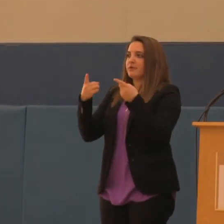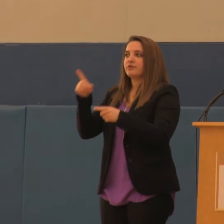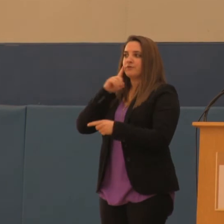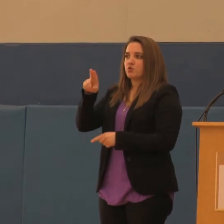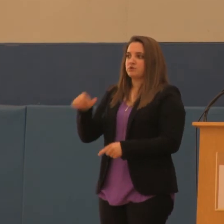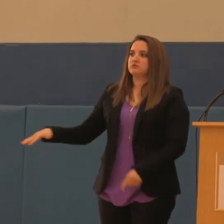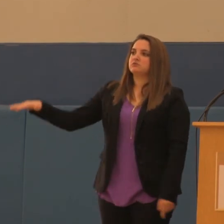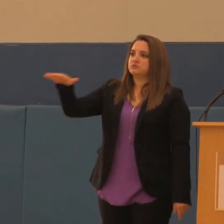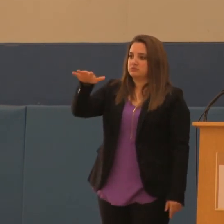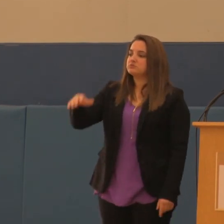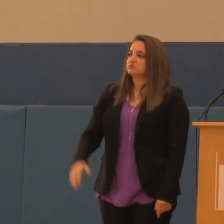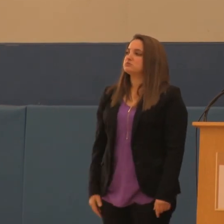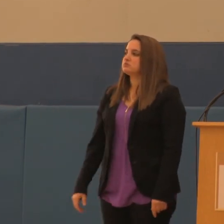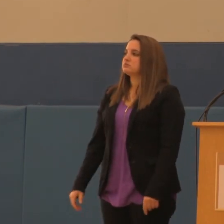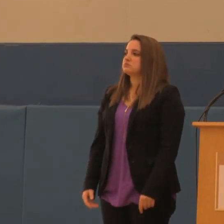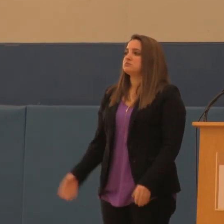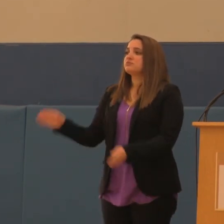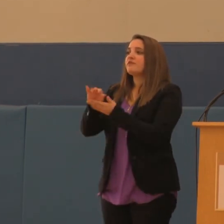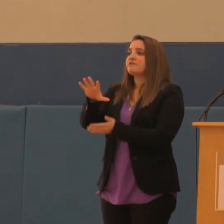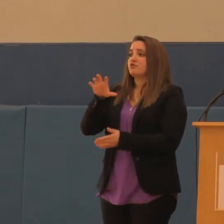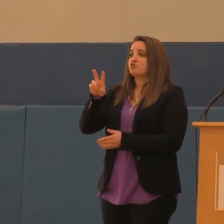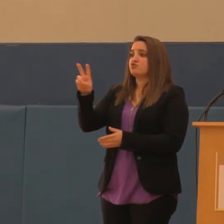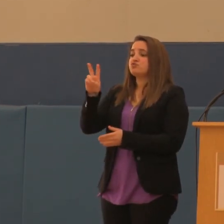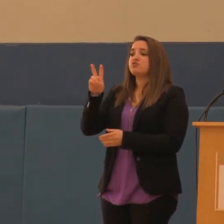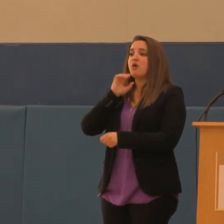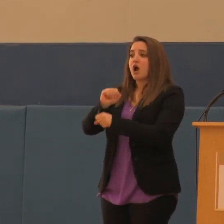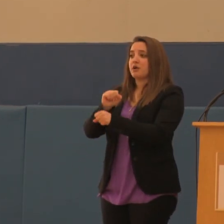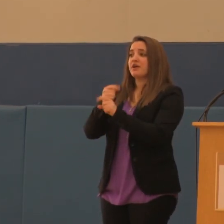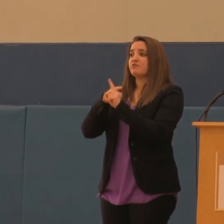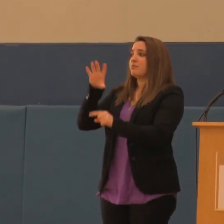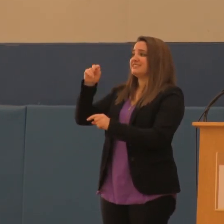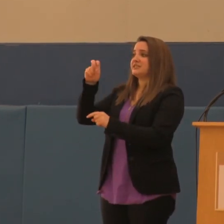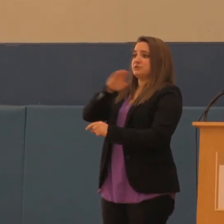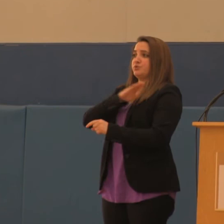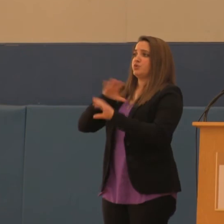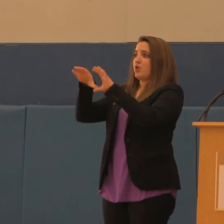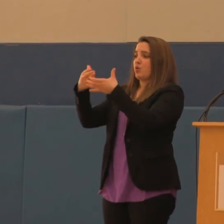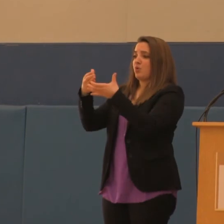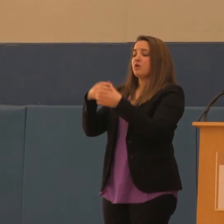market. Among the 502 occupations identified by the Census Bureau,